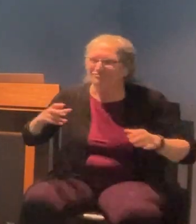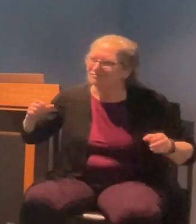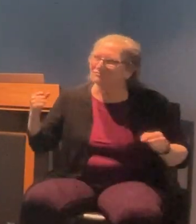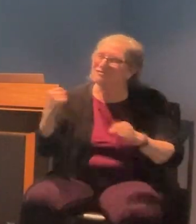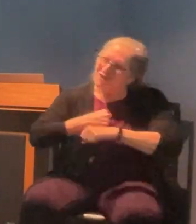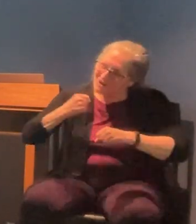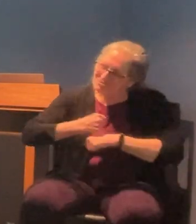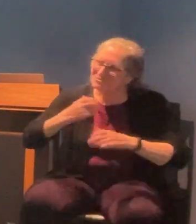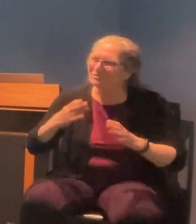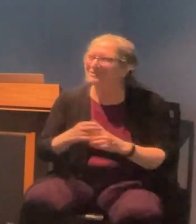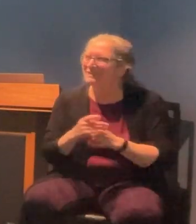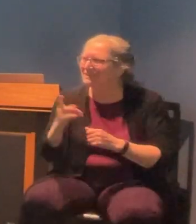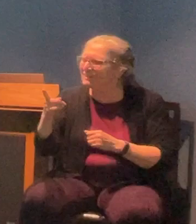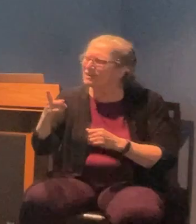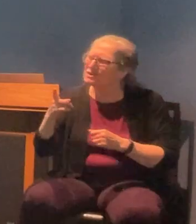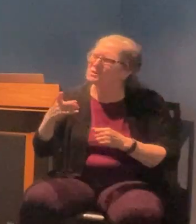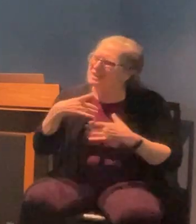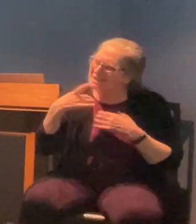the